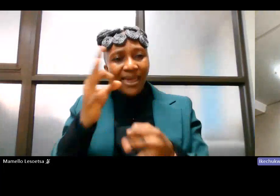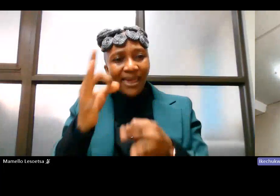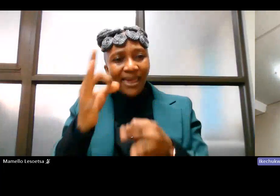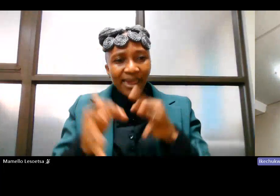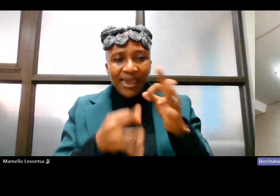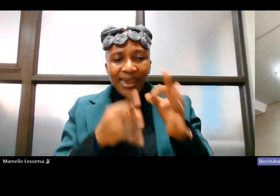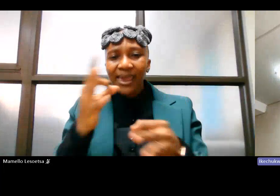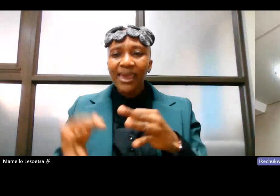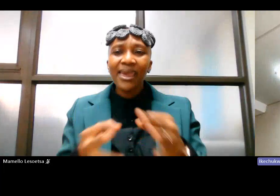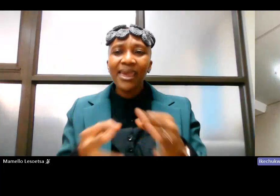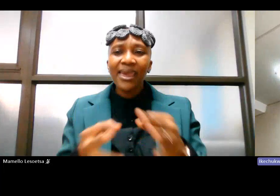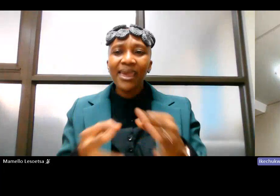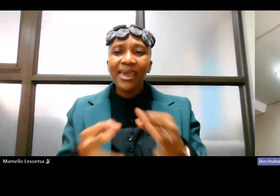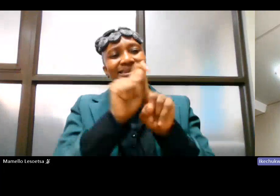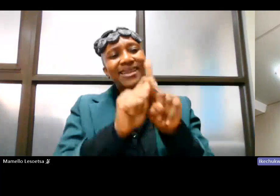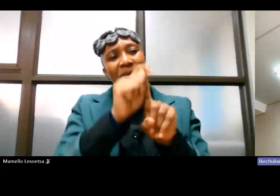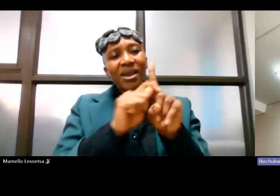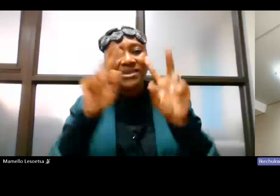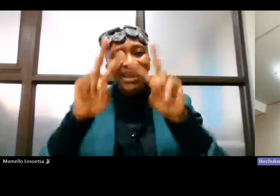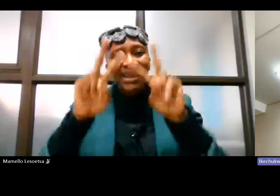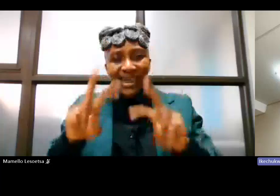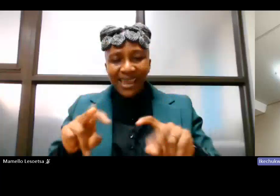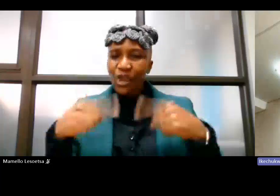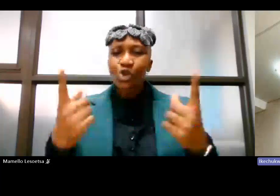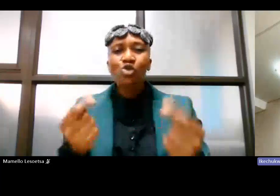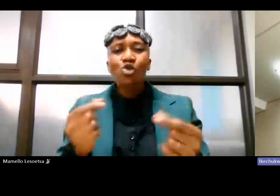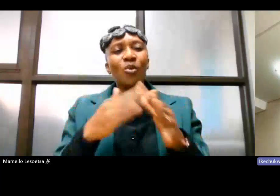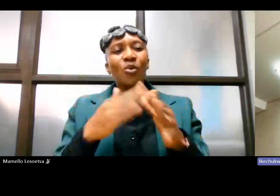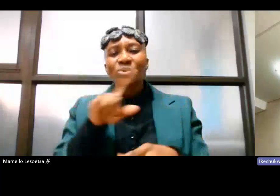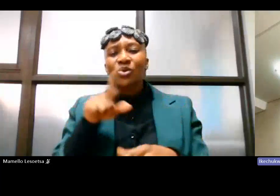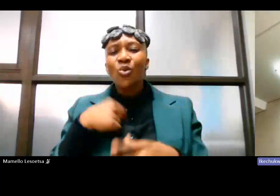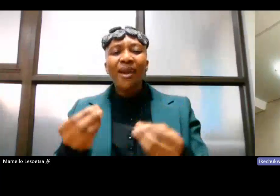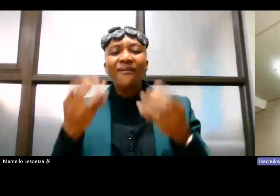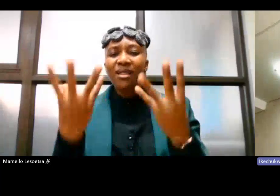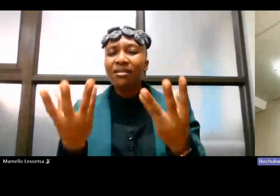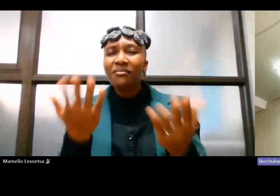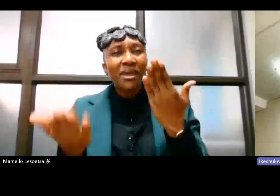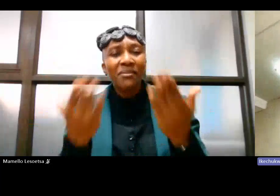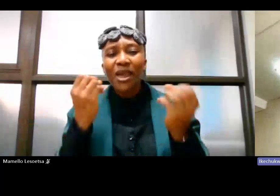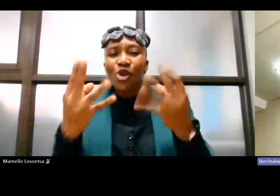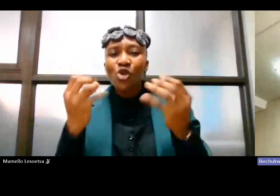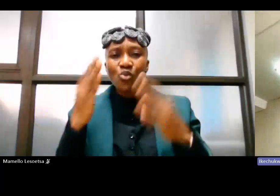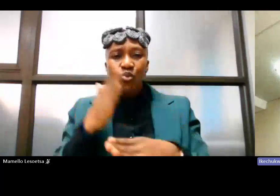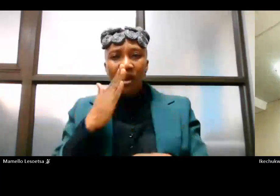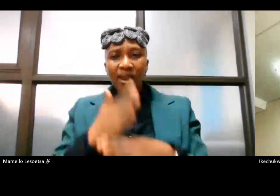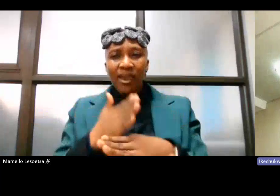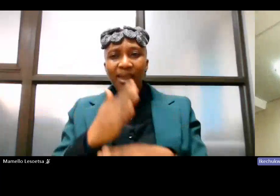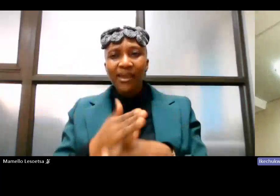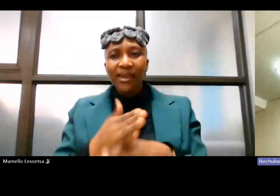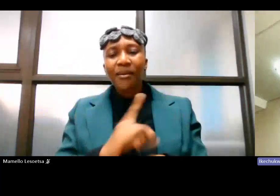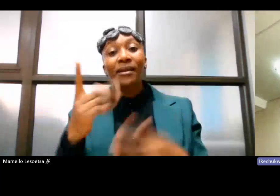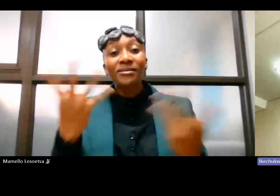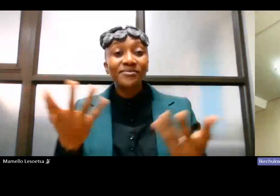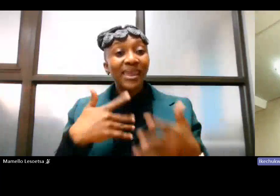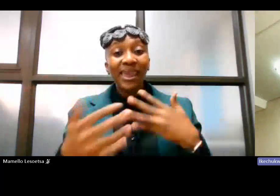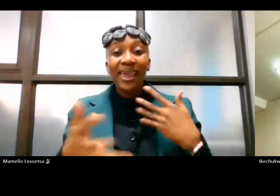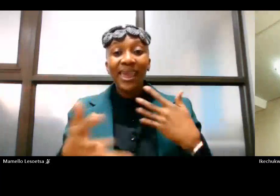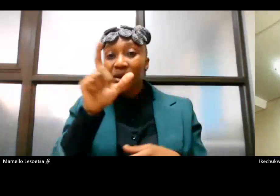temperature check today, because there's a lot to, but this is my way of doing temperature check. Anybody wants